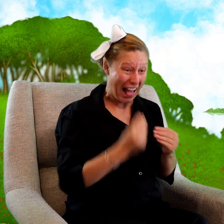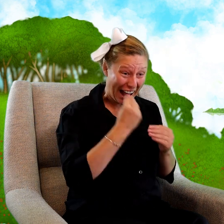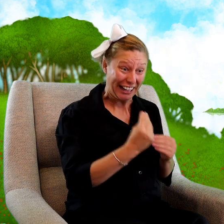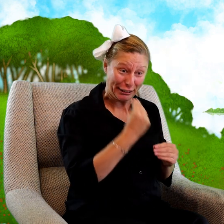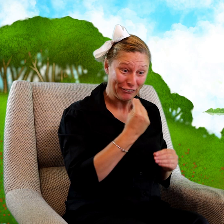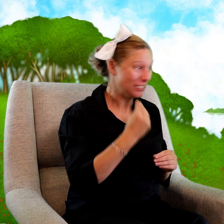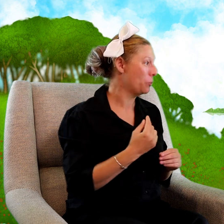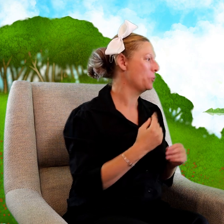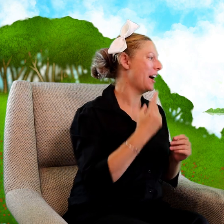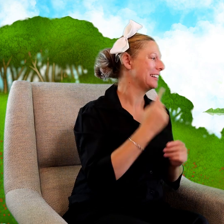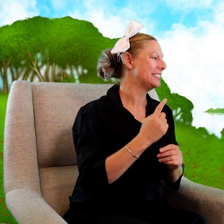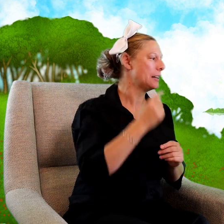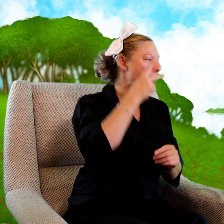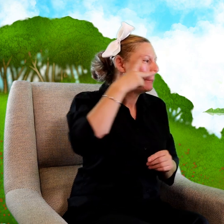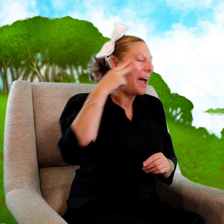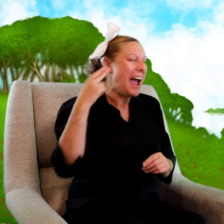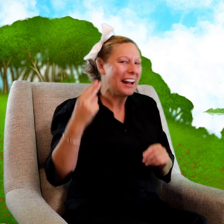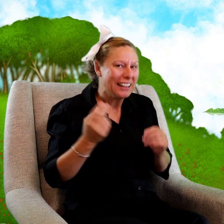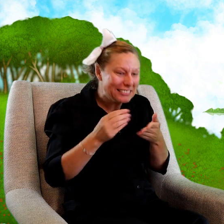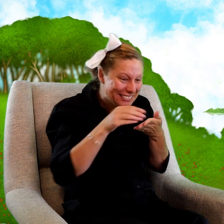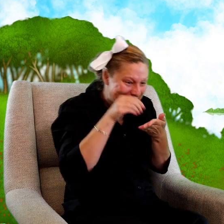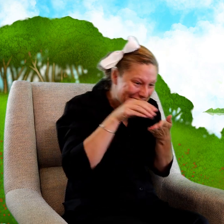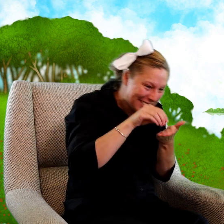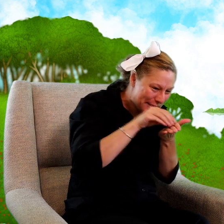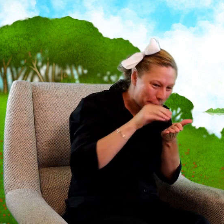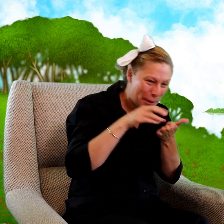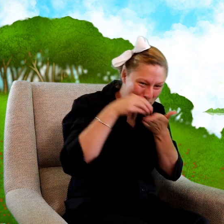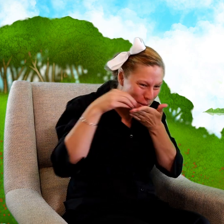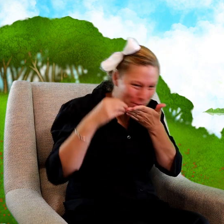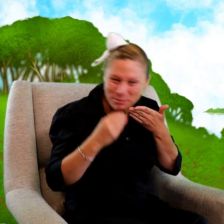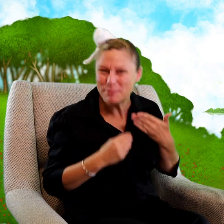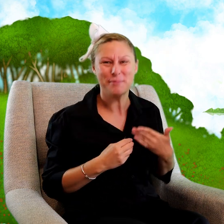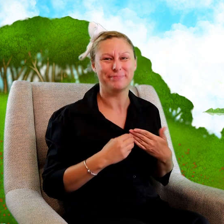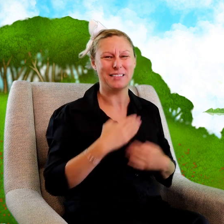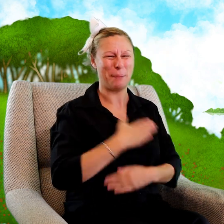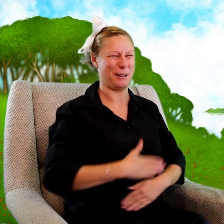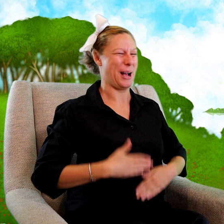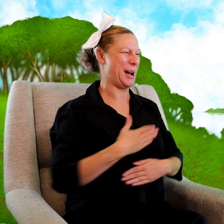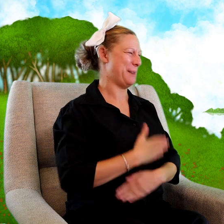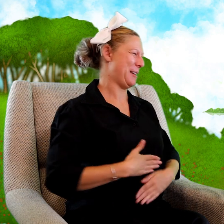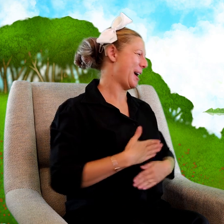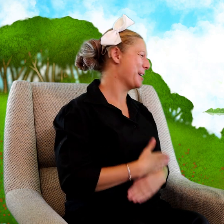-flavoured ones. Bandit devoured every last crumb. Yum!